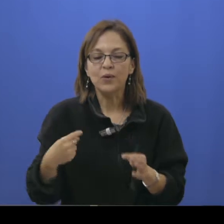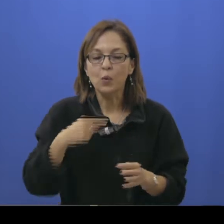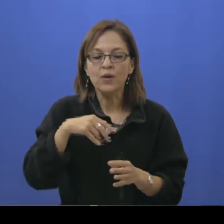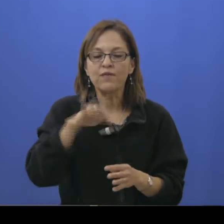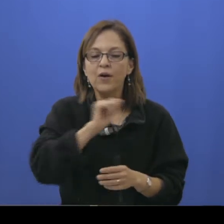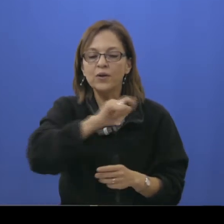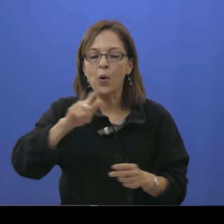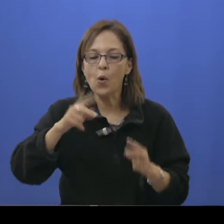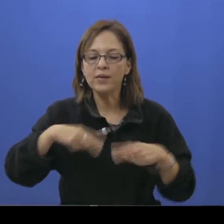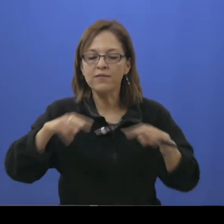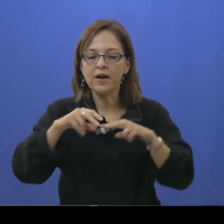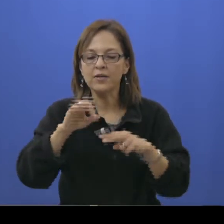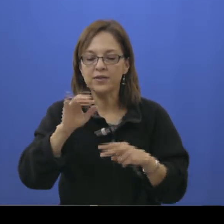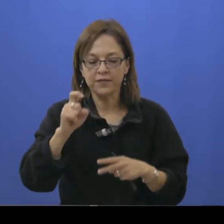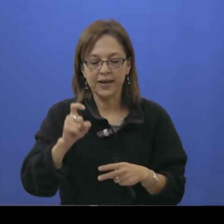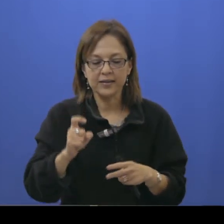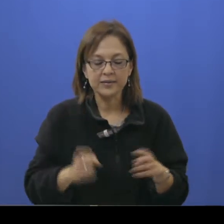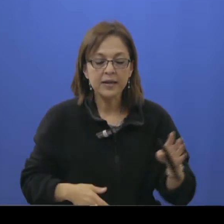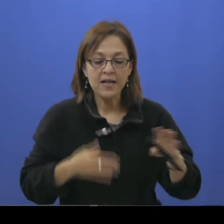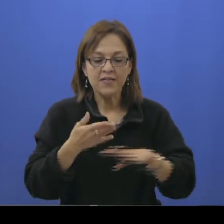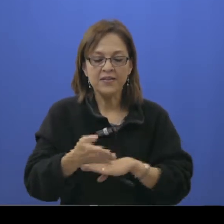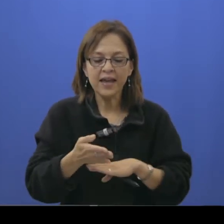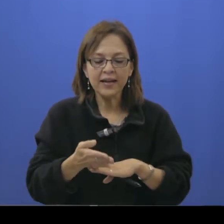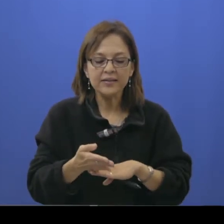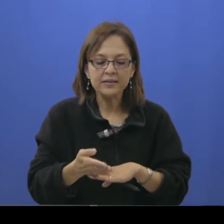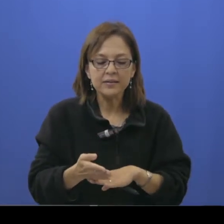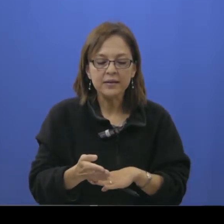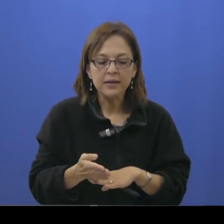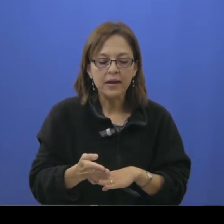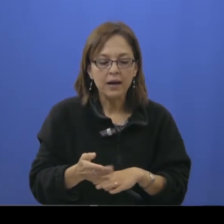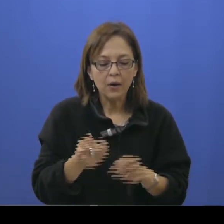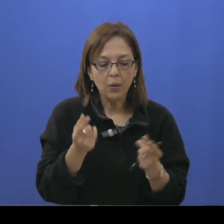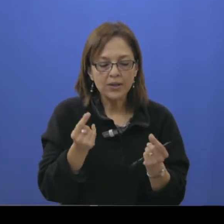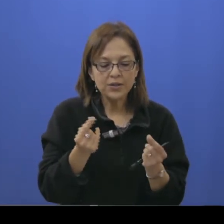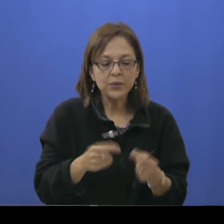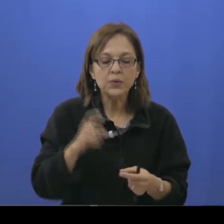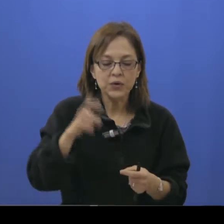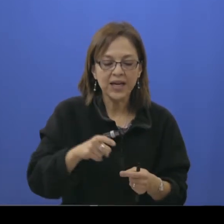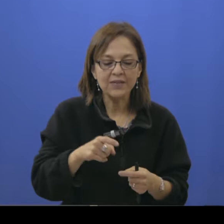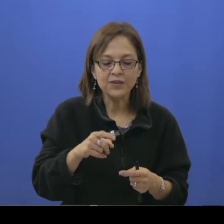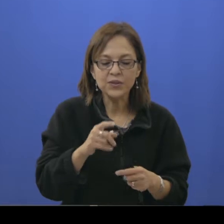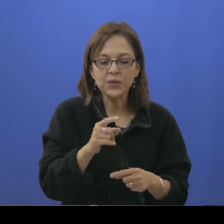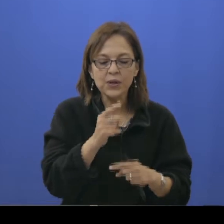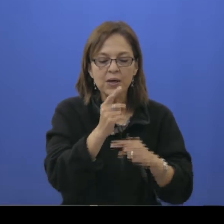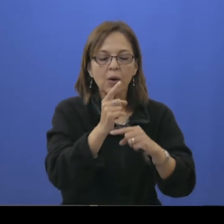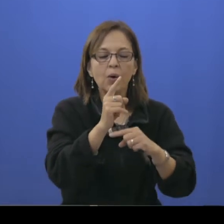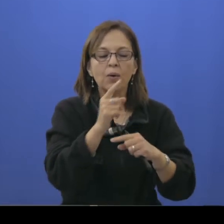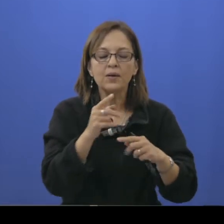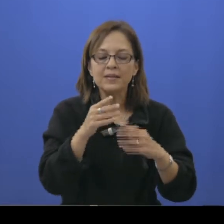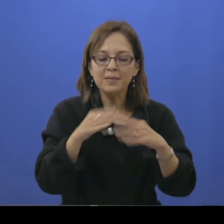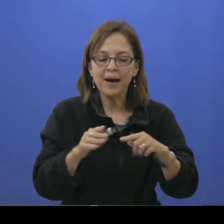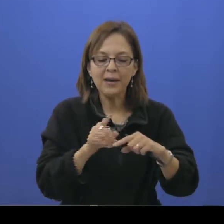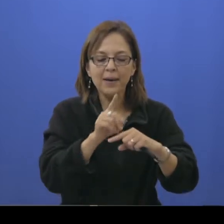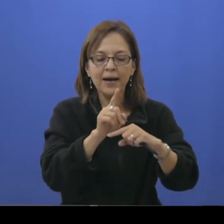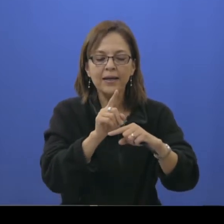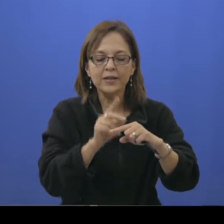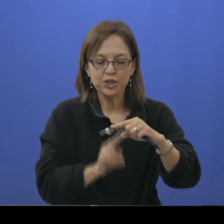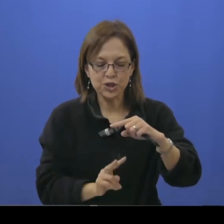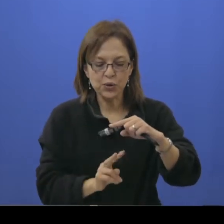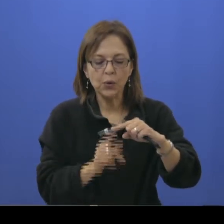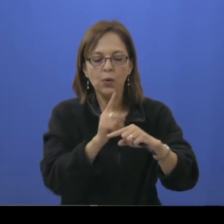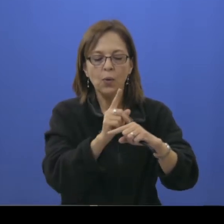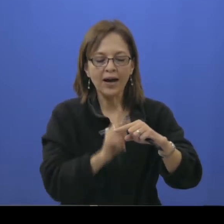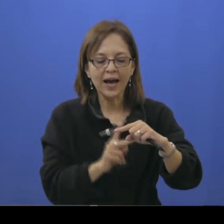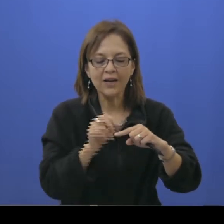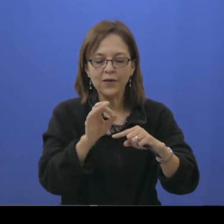Simple. We found all the values of x. The next, what you do? You have to divide by